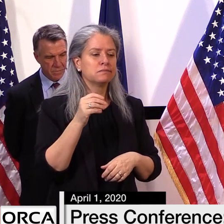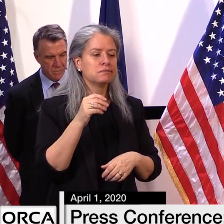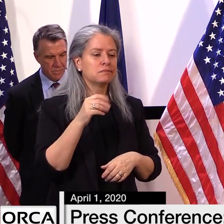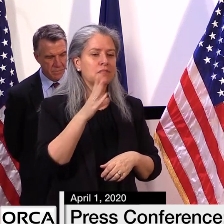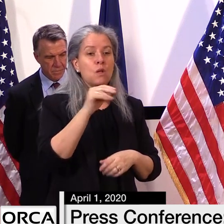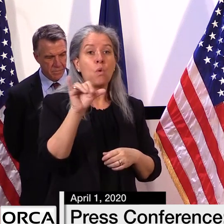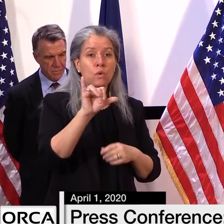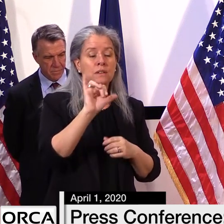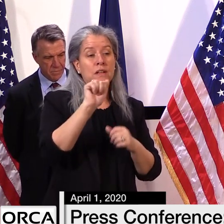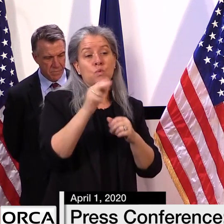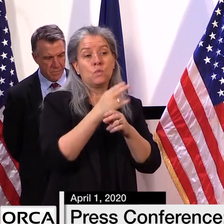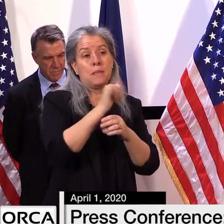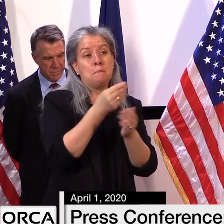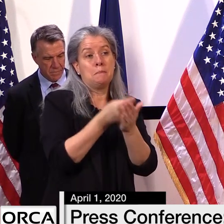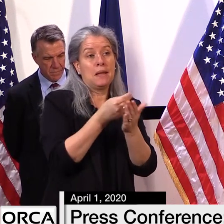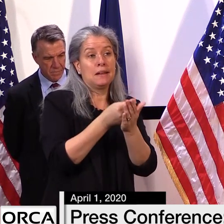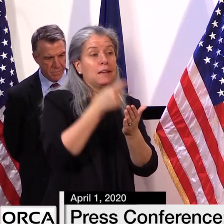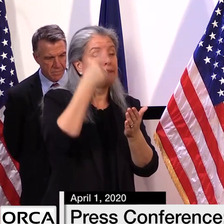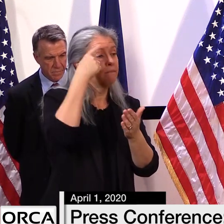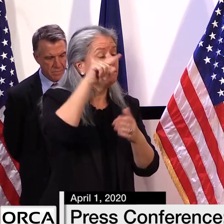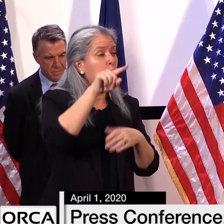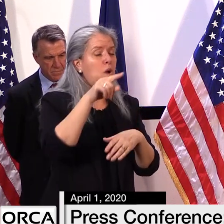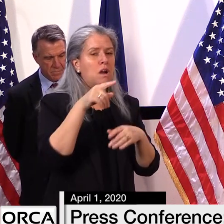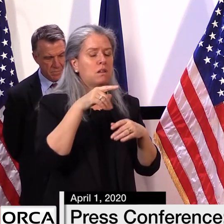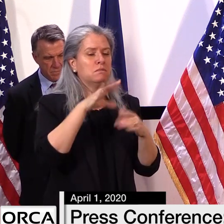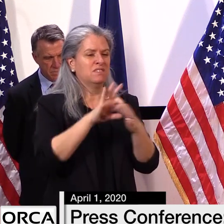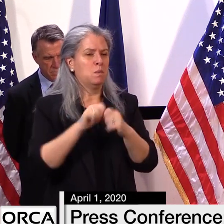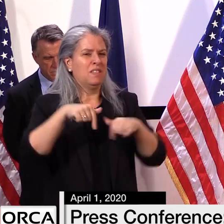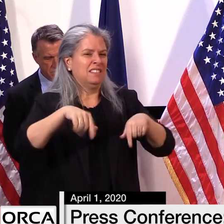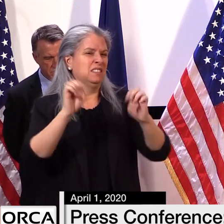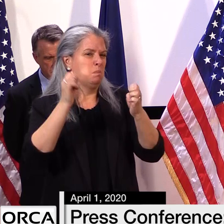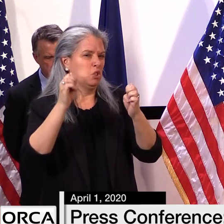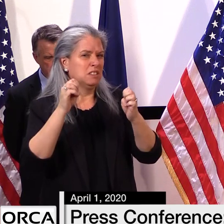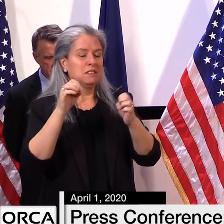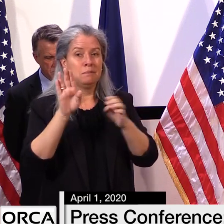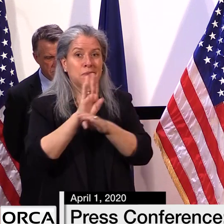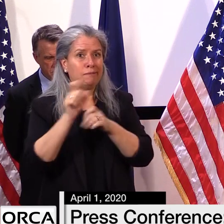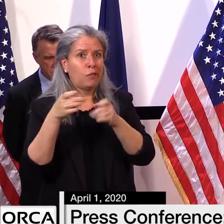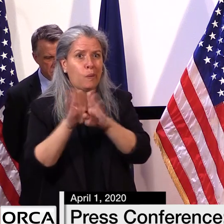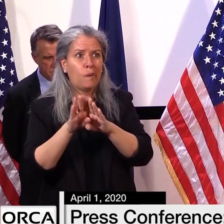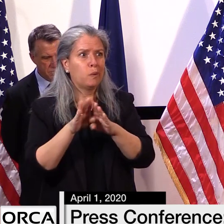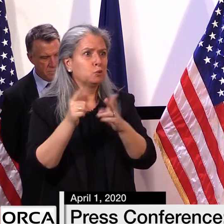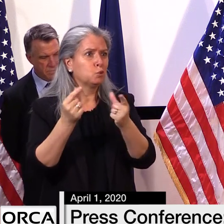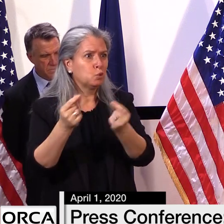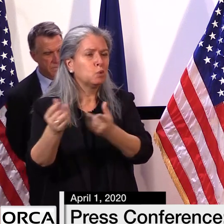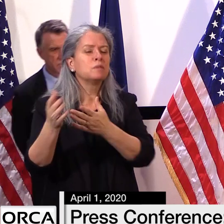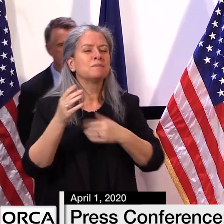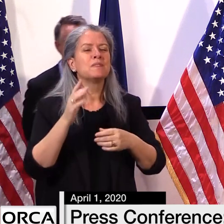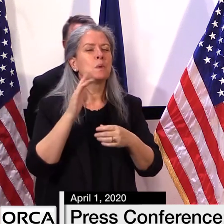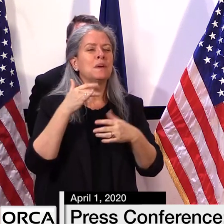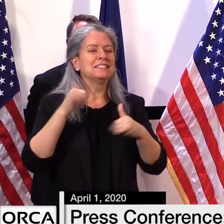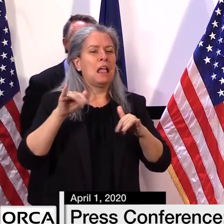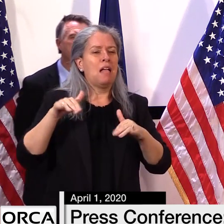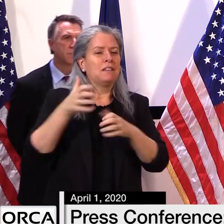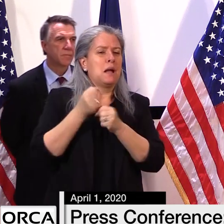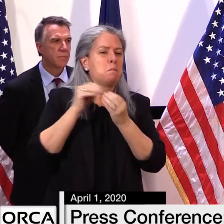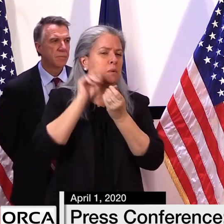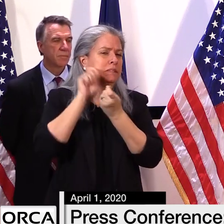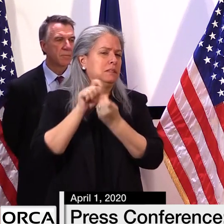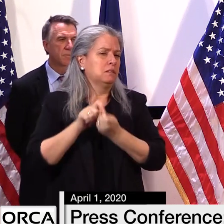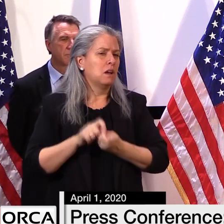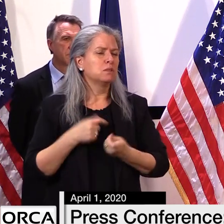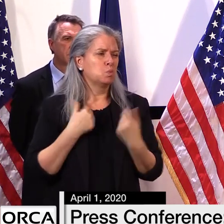relief that's related to this emergency specifically. And there are more details to come. We're waiting for guidance on that.